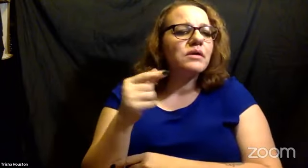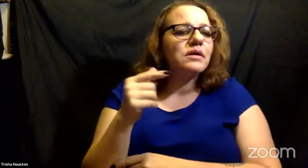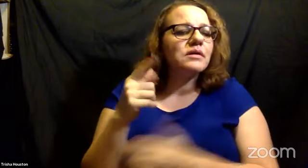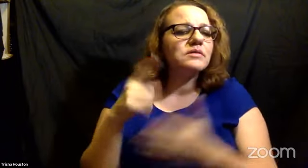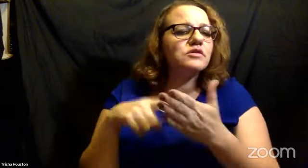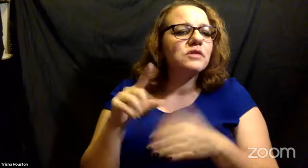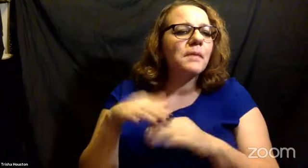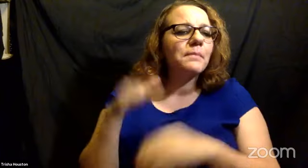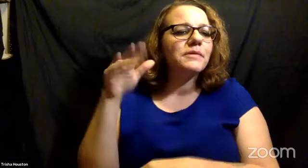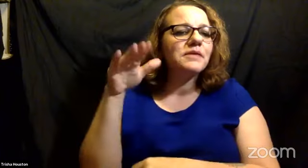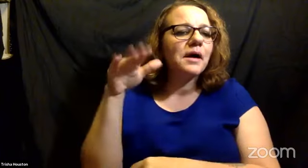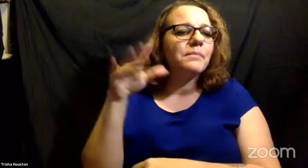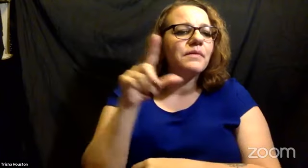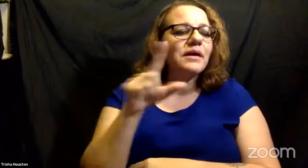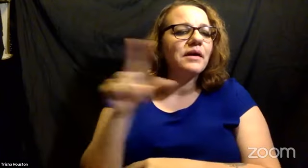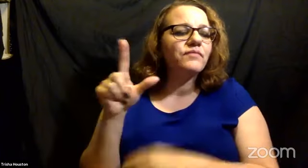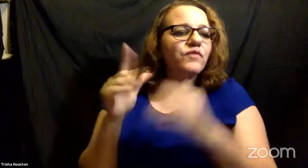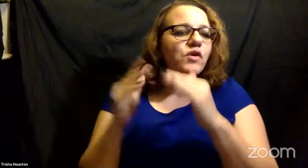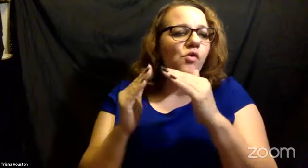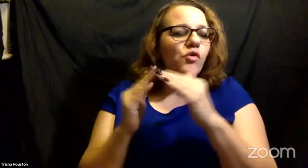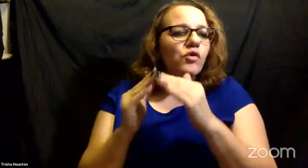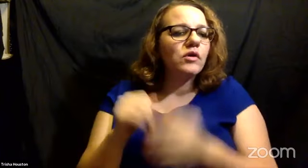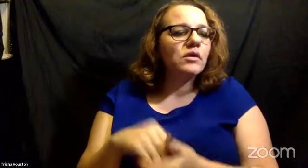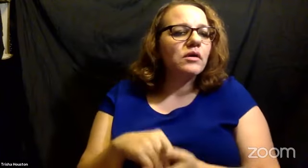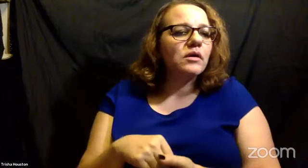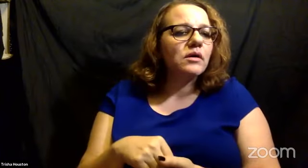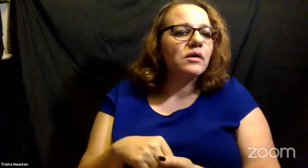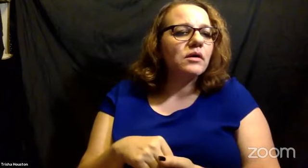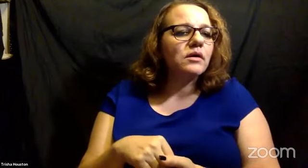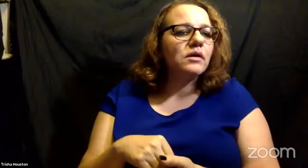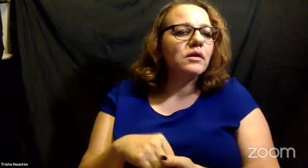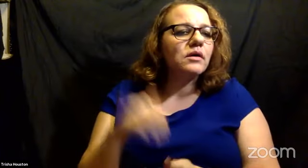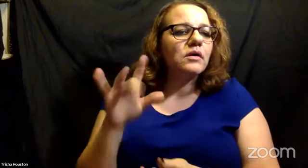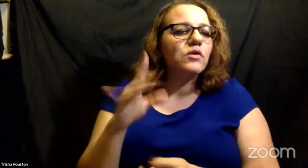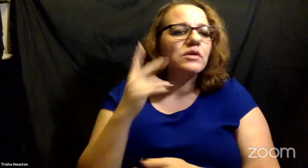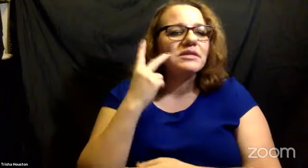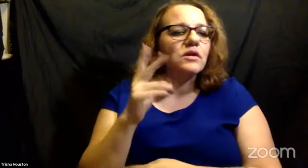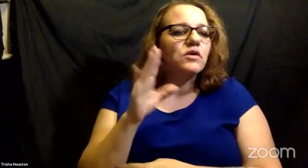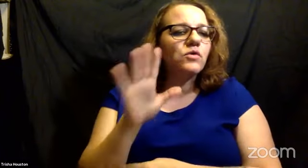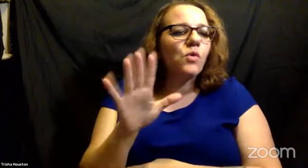Skippy is saying the green check on the top left-hand corner.